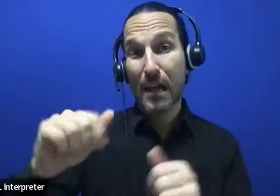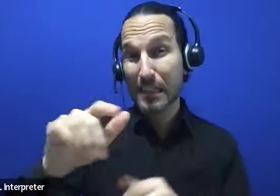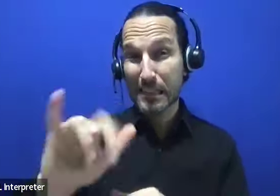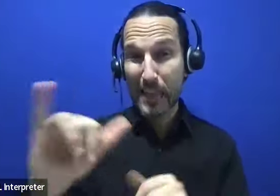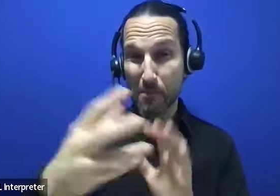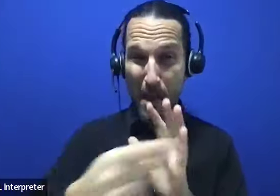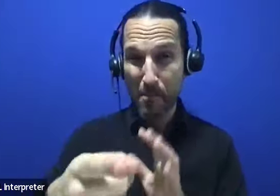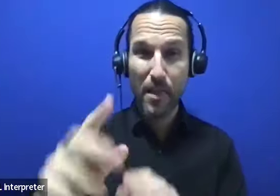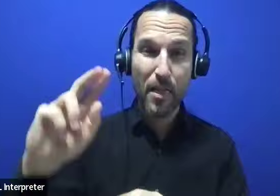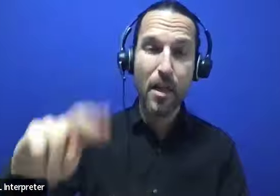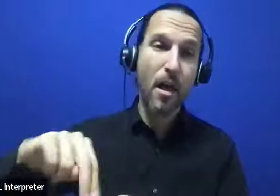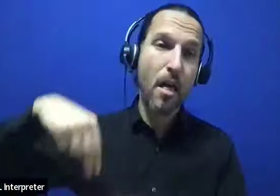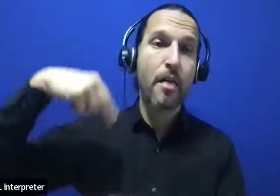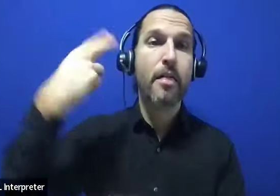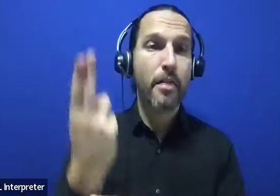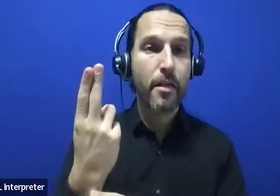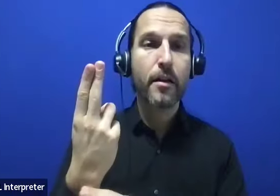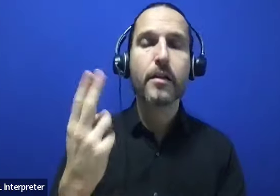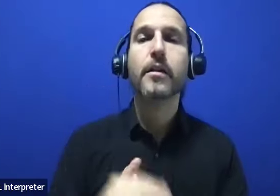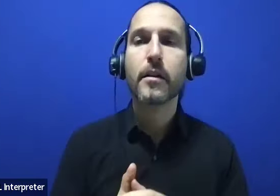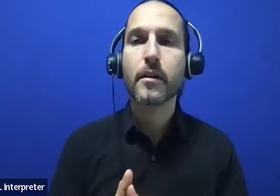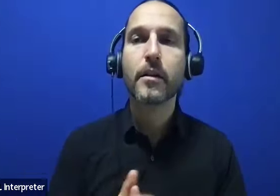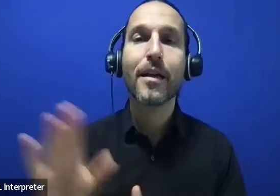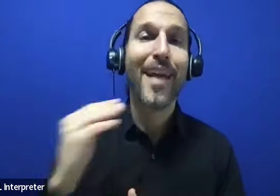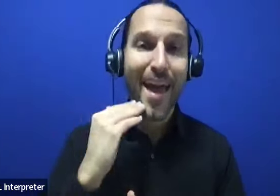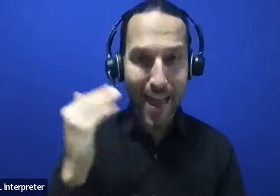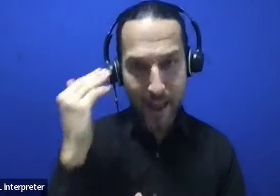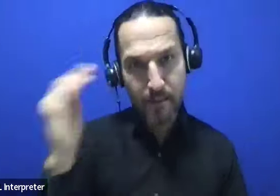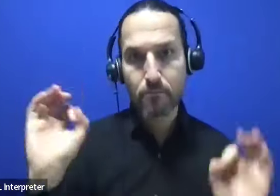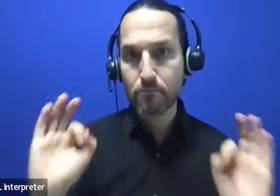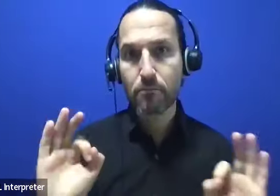sometime. Your head is absolutely stable,